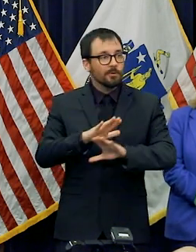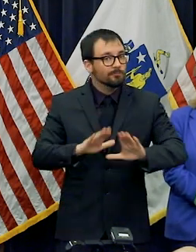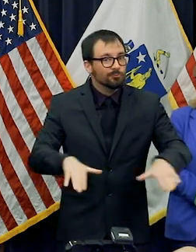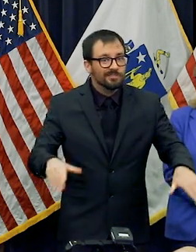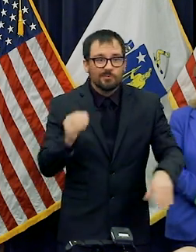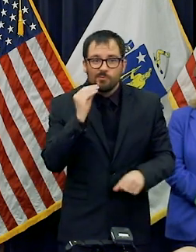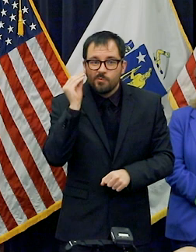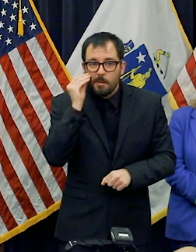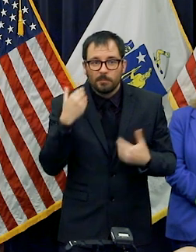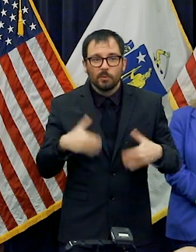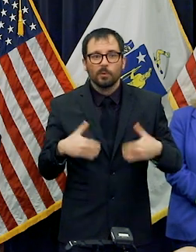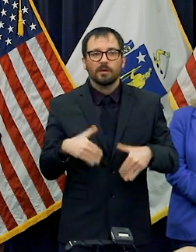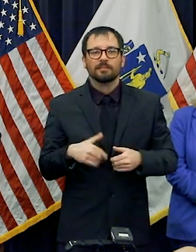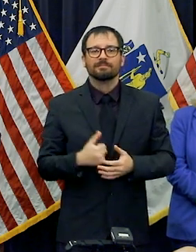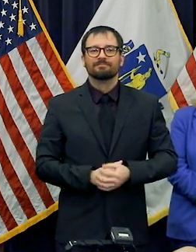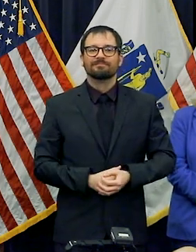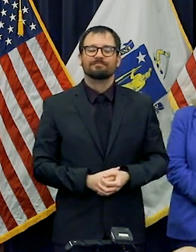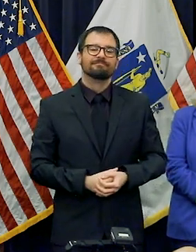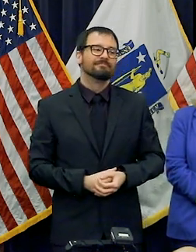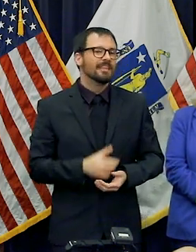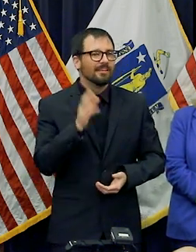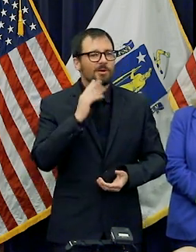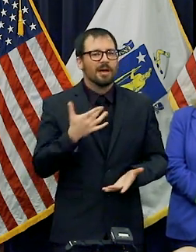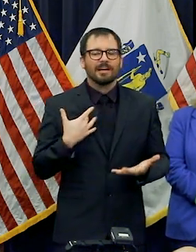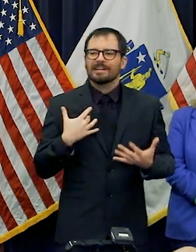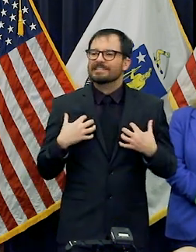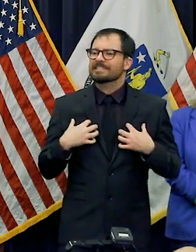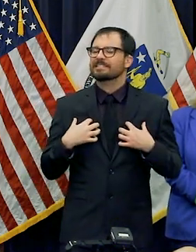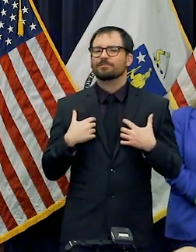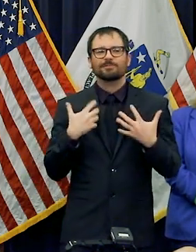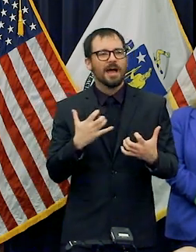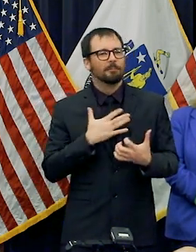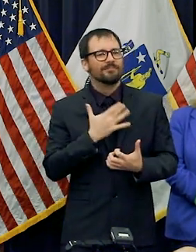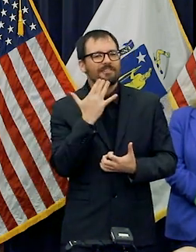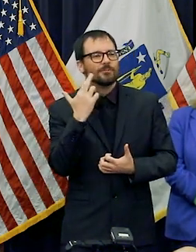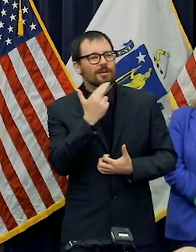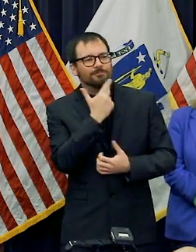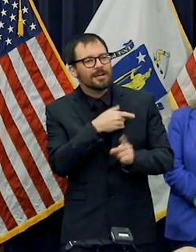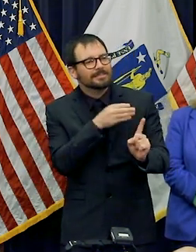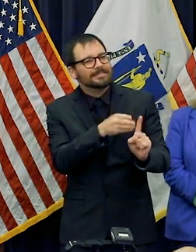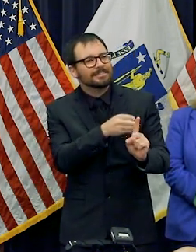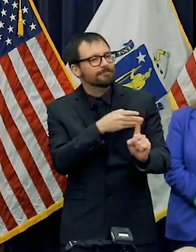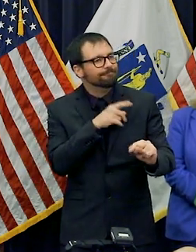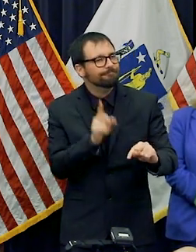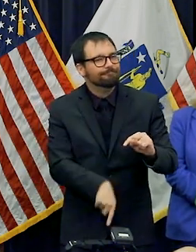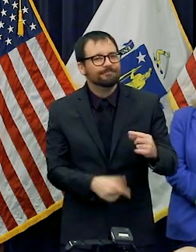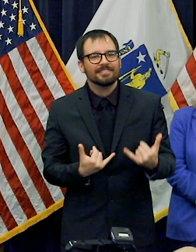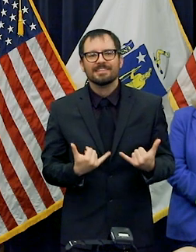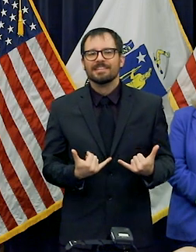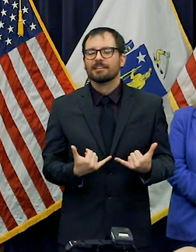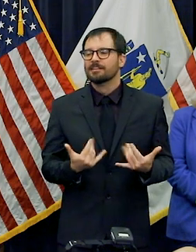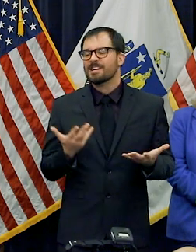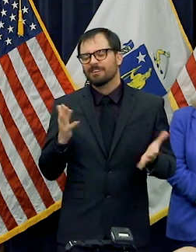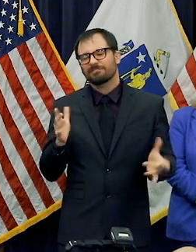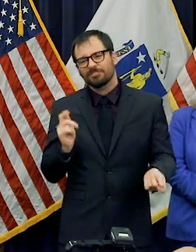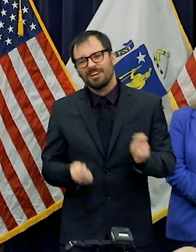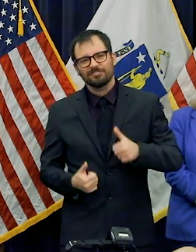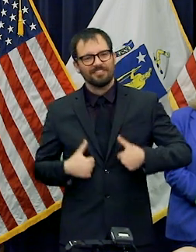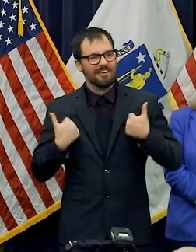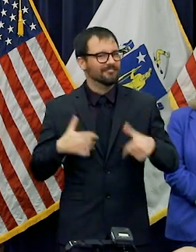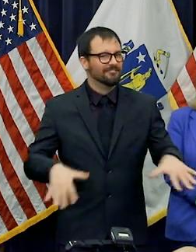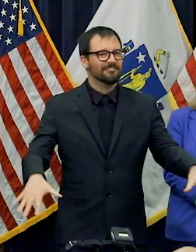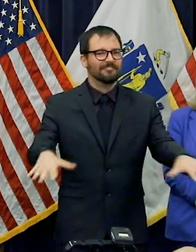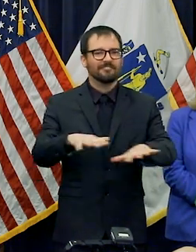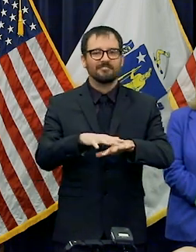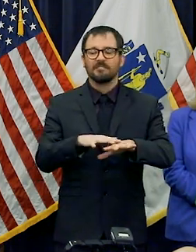this weekend, we're all adjusting to these circumstances. But I think it's important to remember why.